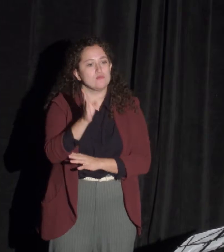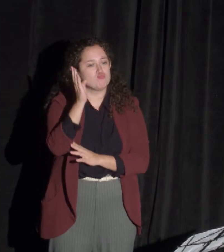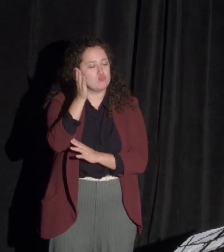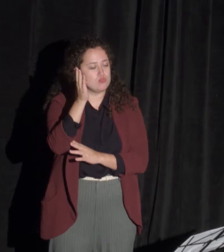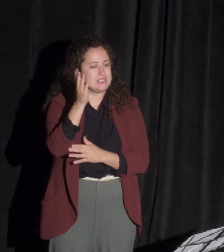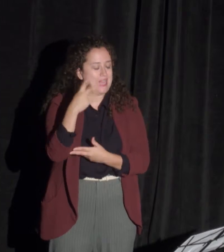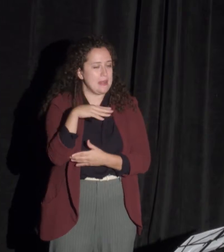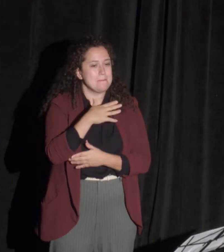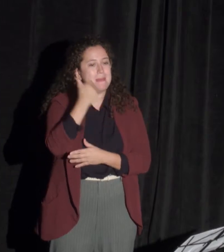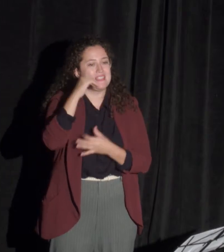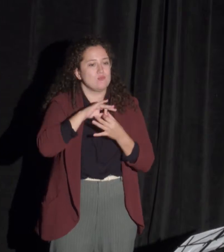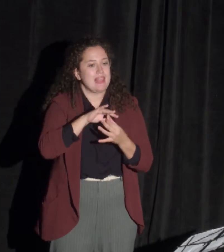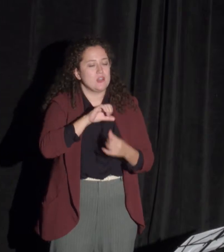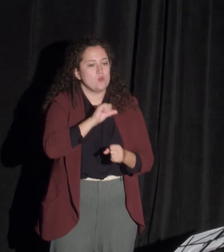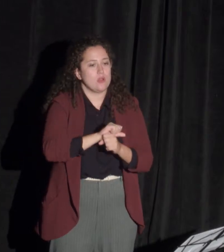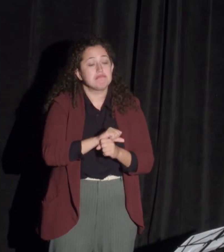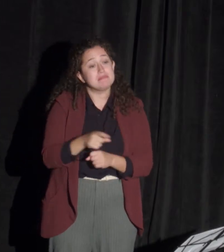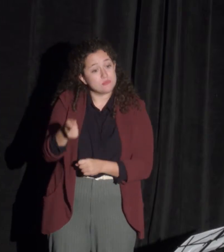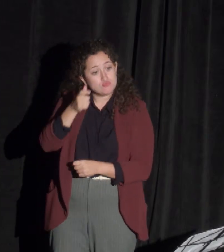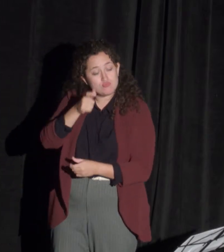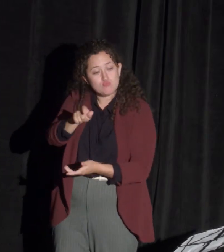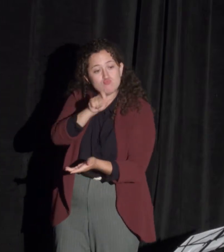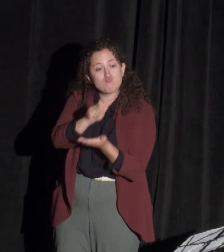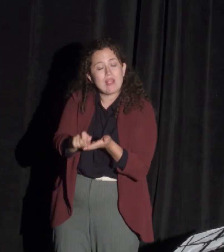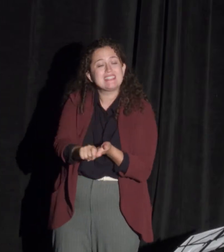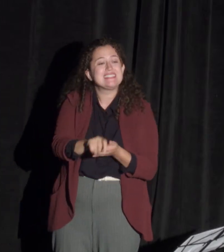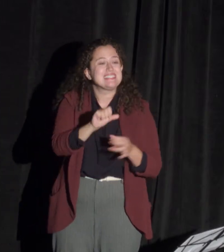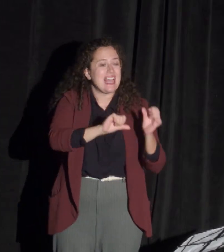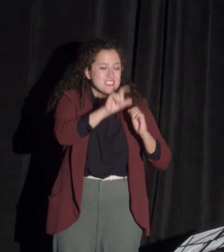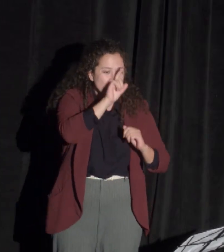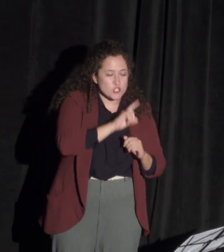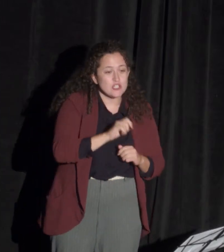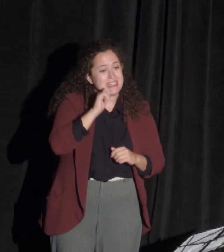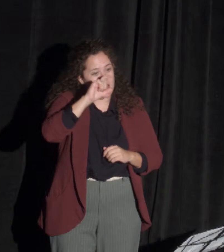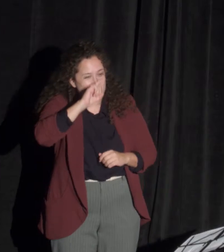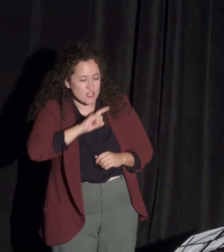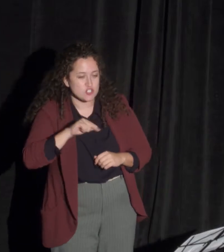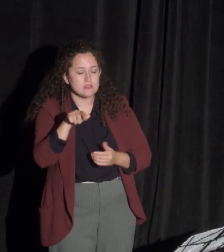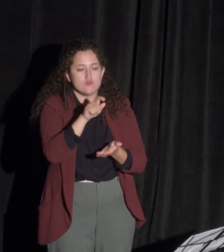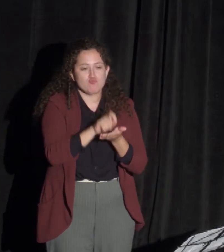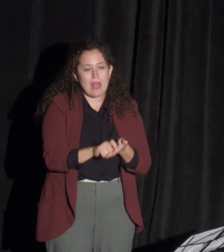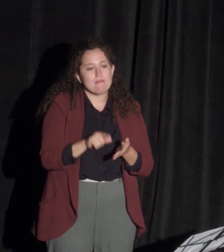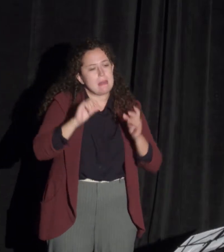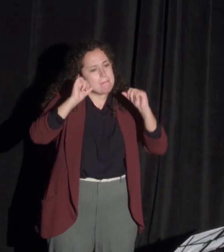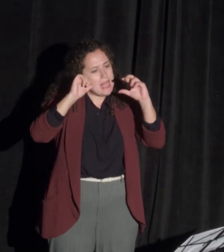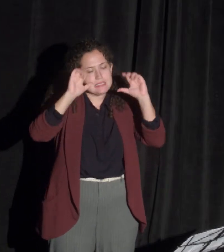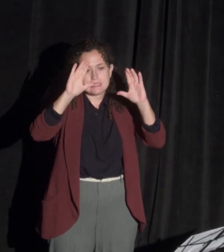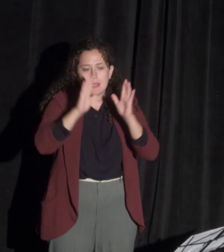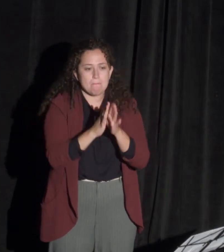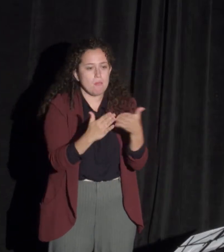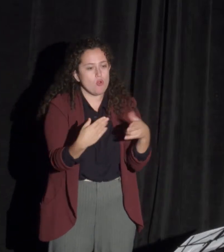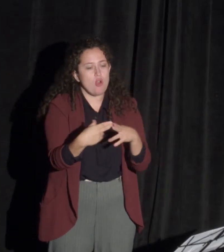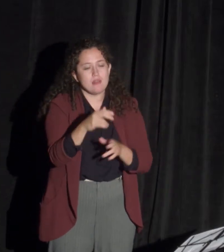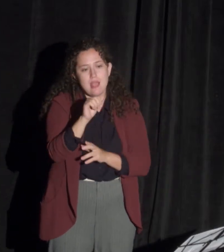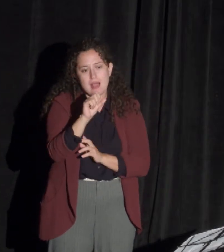fiction and nonfiction, and he's the author of an amazing book called Astounding, a history of the influential